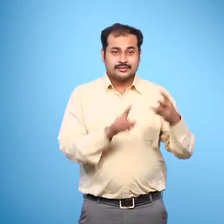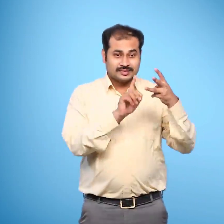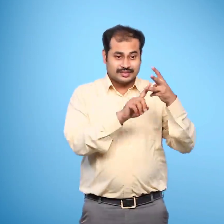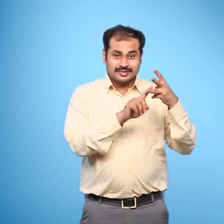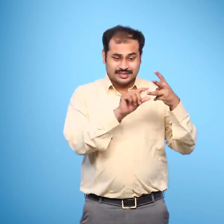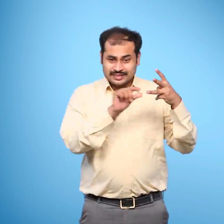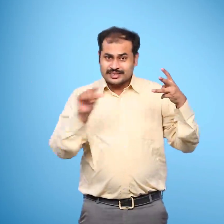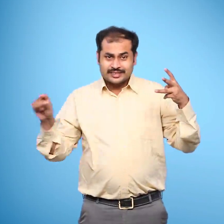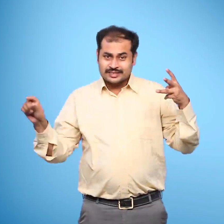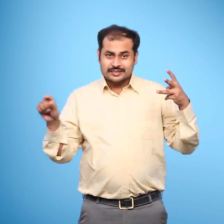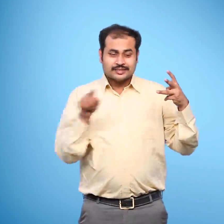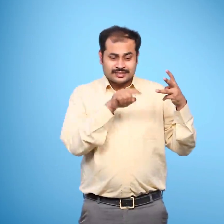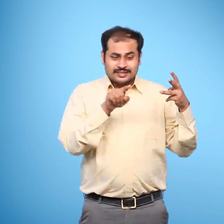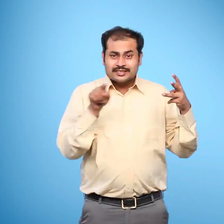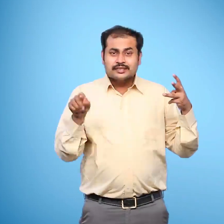The bottom line has these numbers: